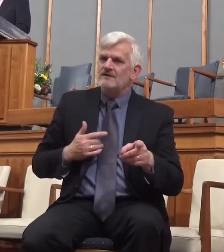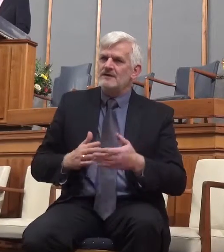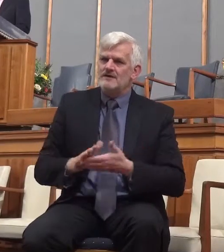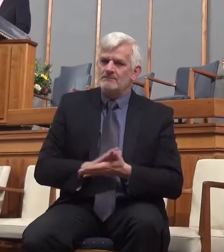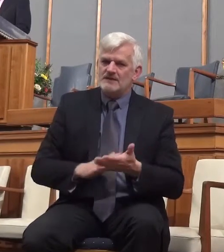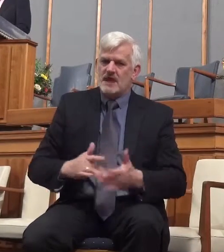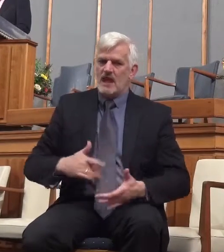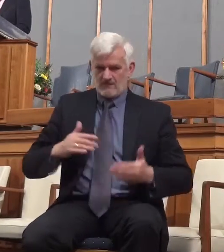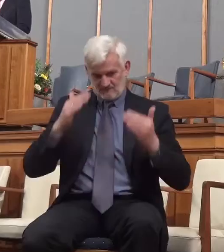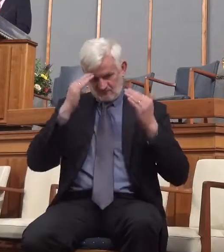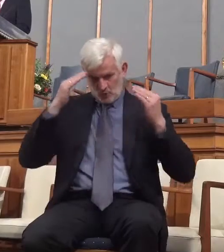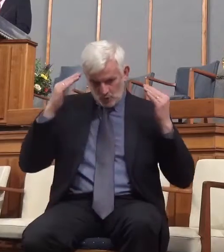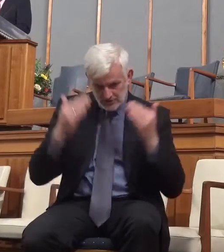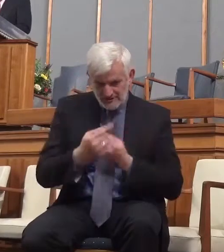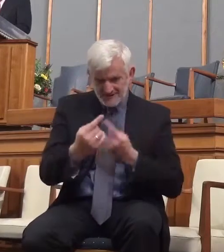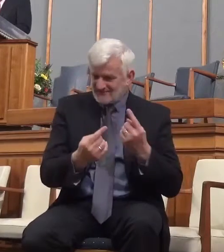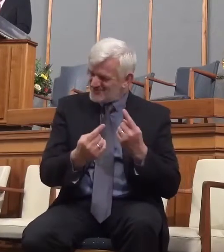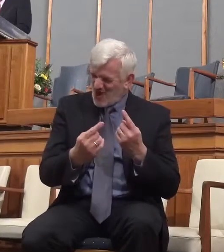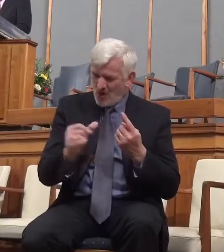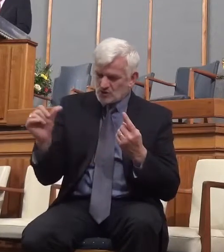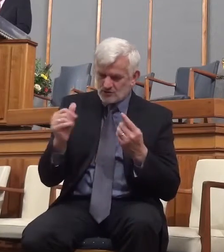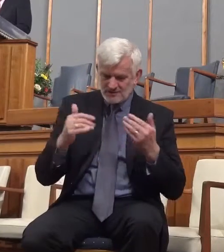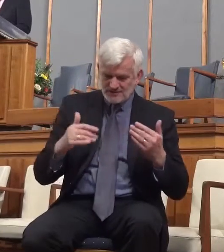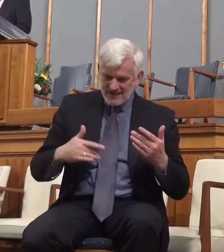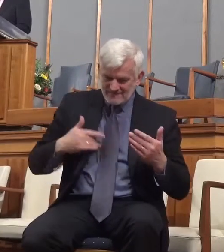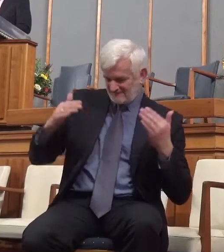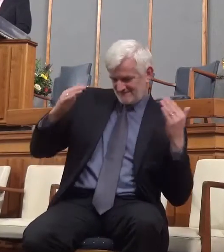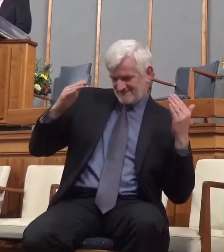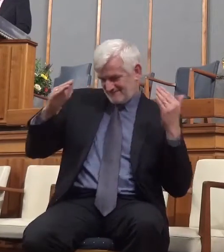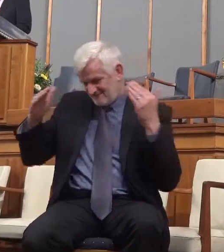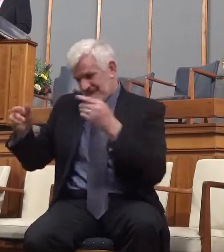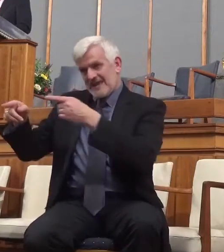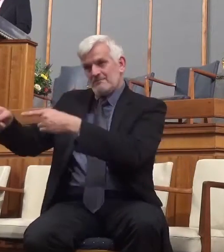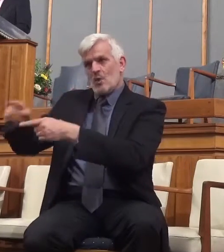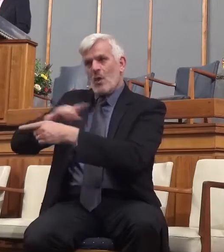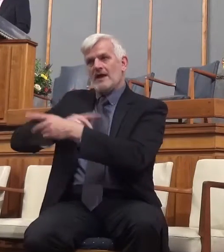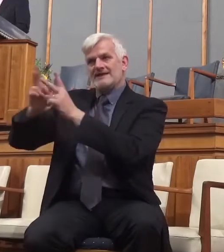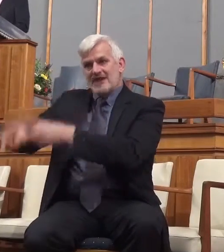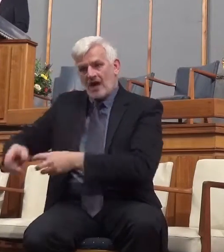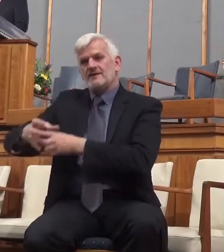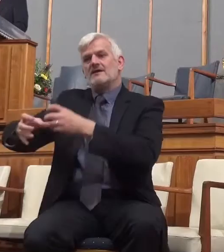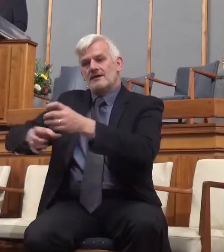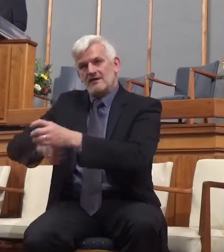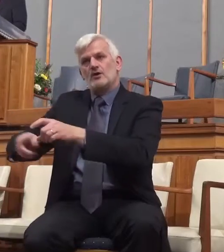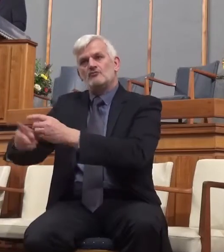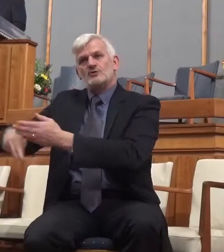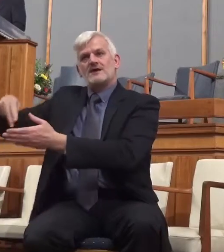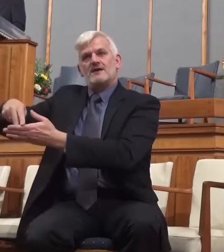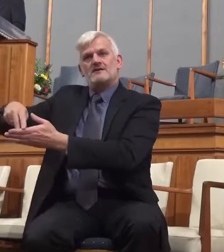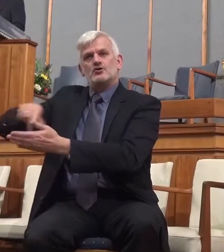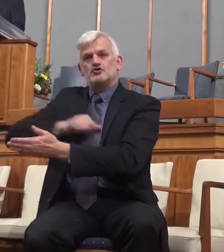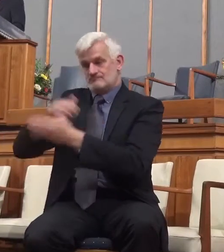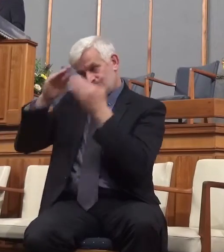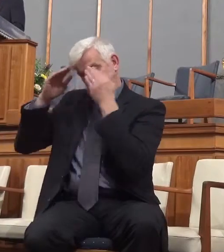themselves, but unto him which died for them and rose again. Wherefore henceforth know we no